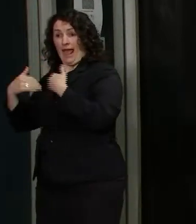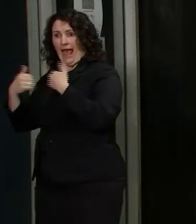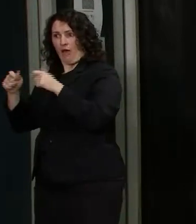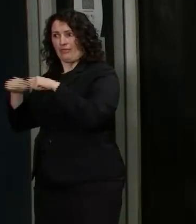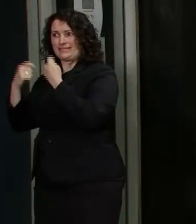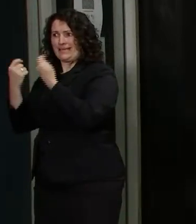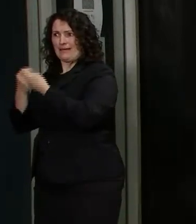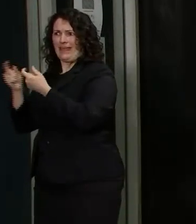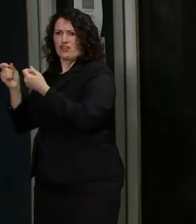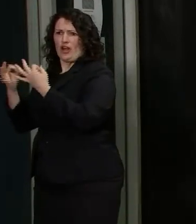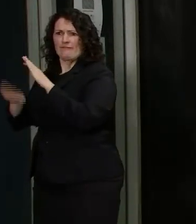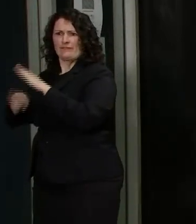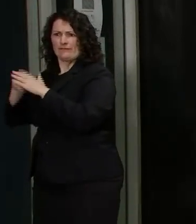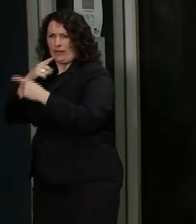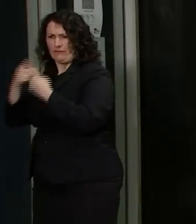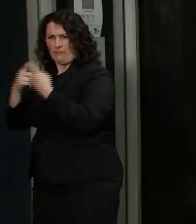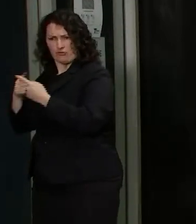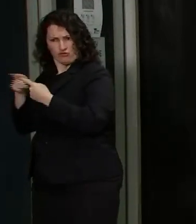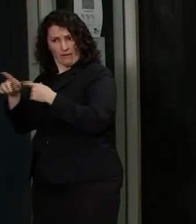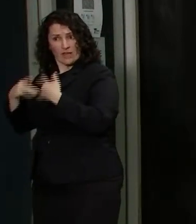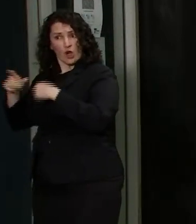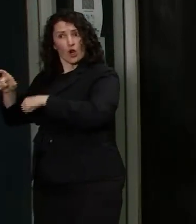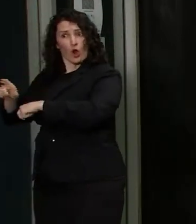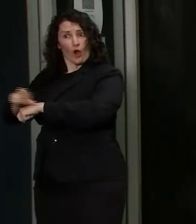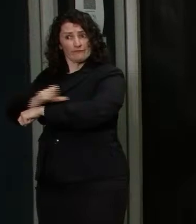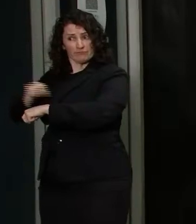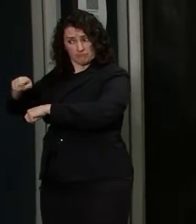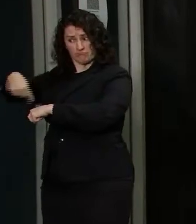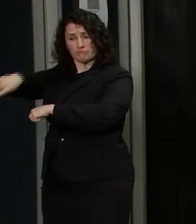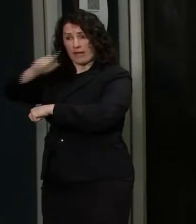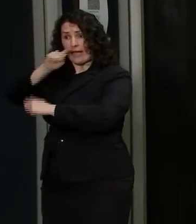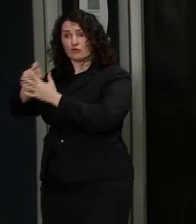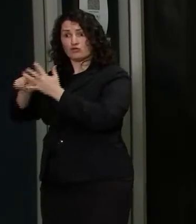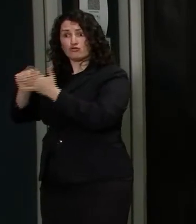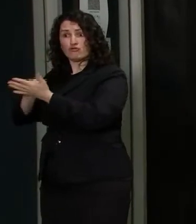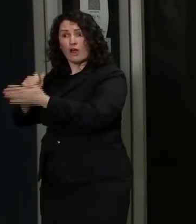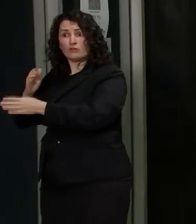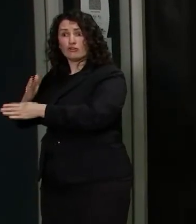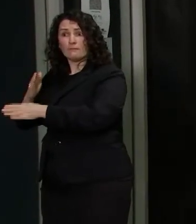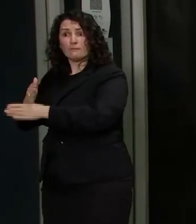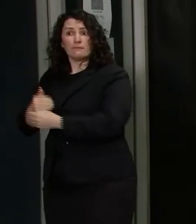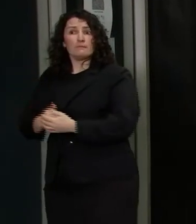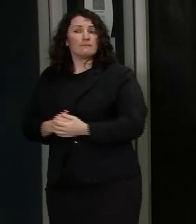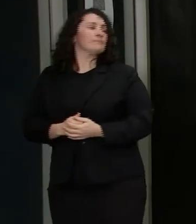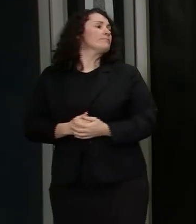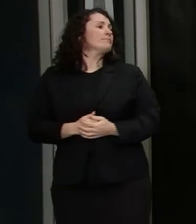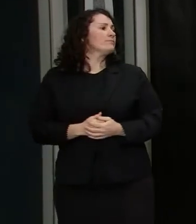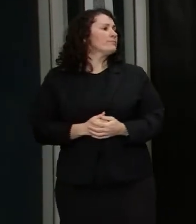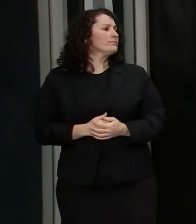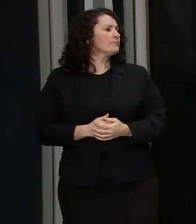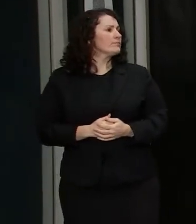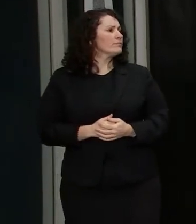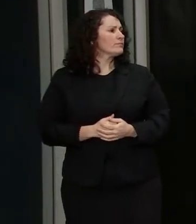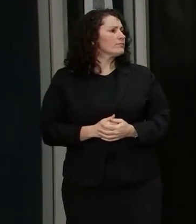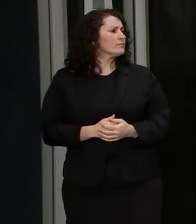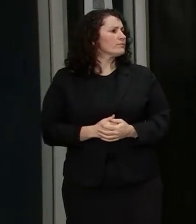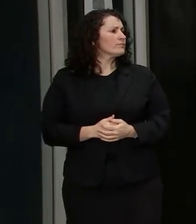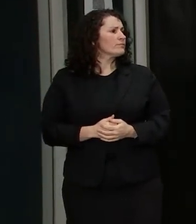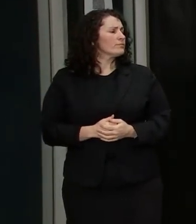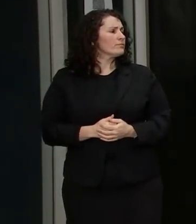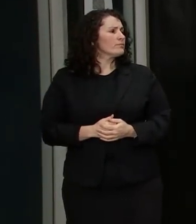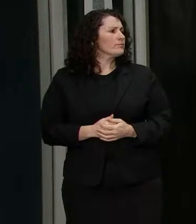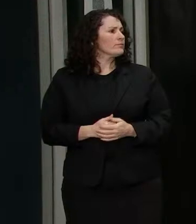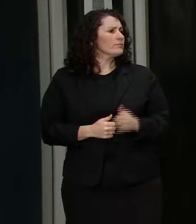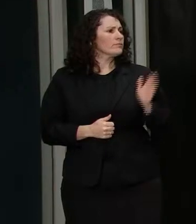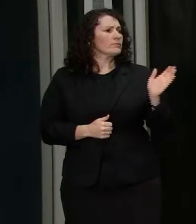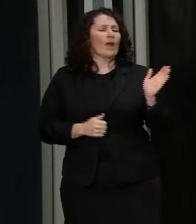both Professor Sutton and Professor Cheng yesterday went to the reasons why that this was a slight tweak in the settings that we've